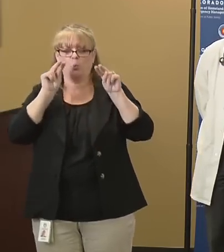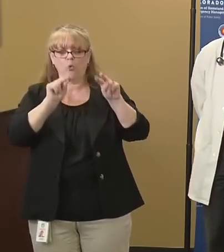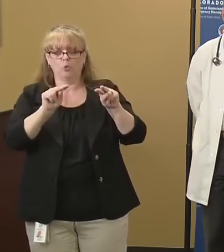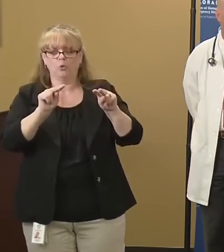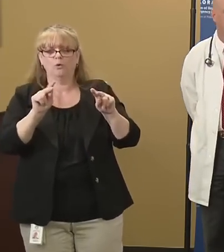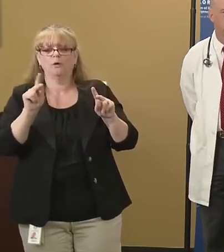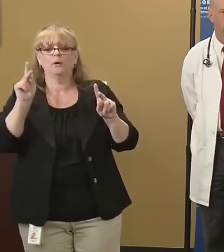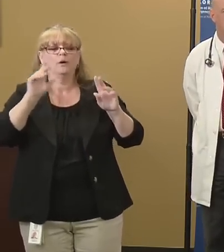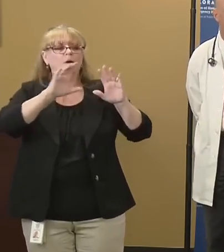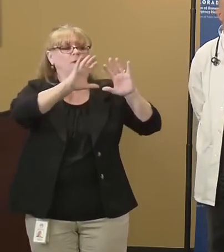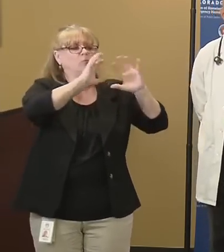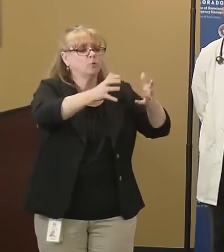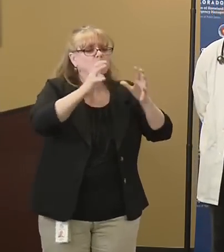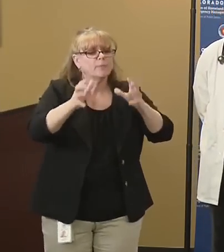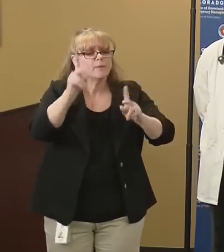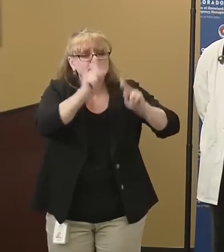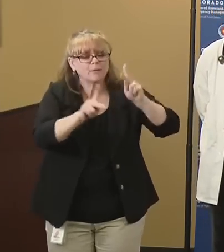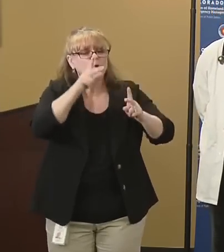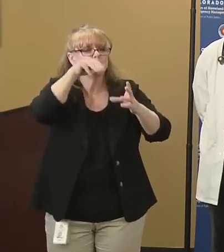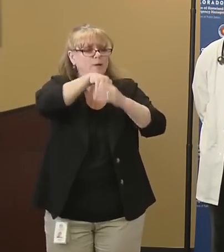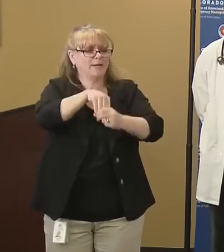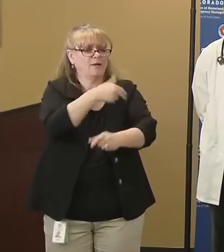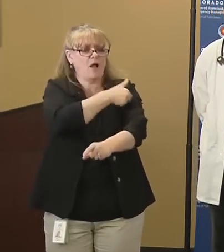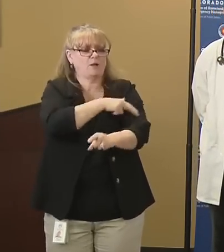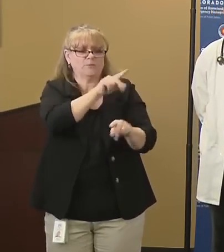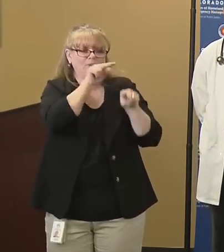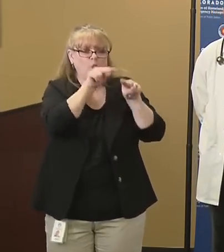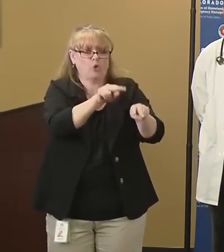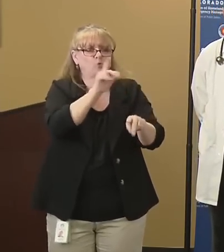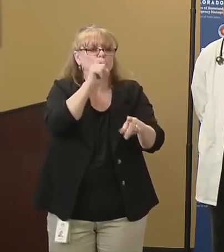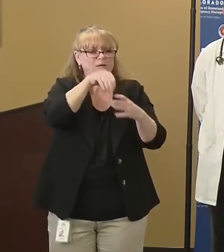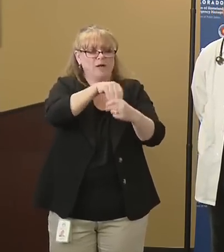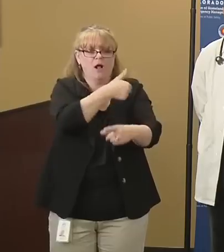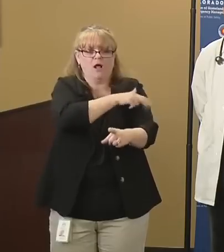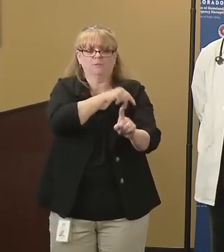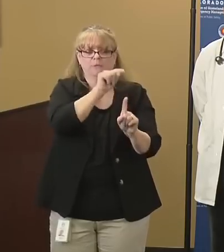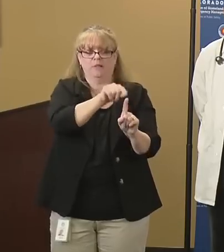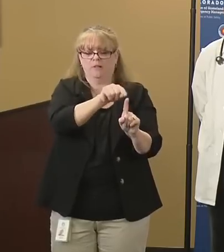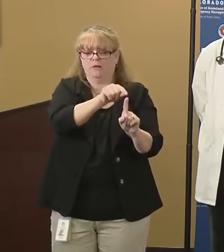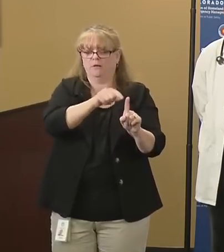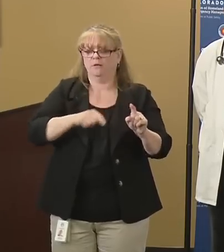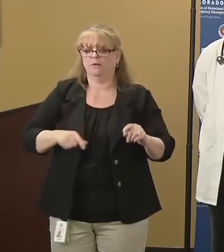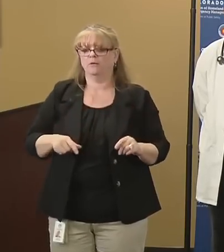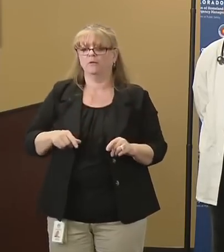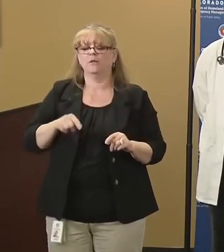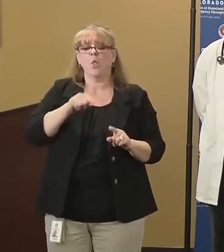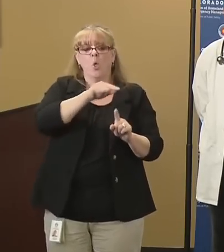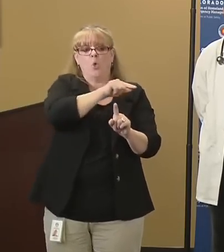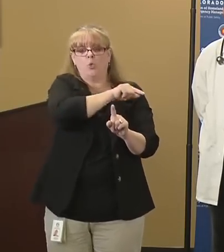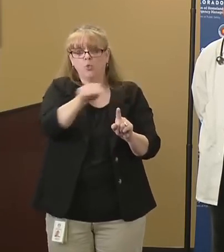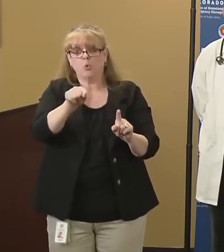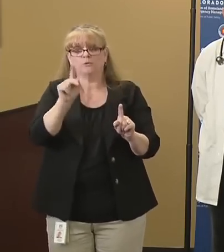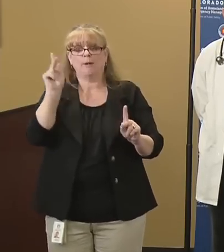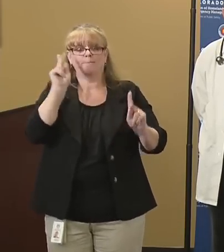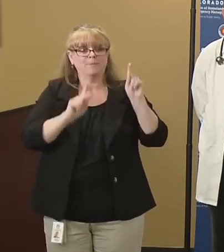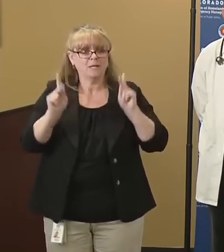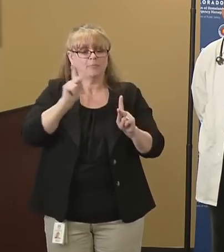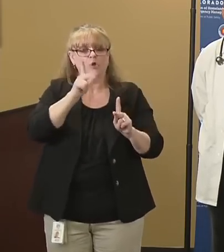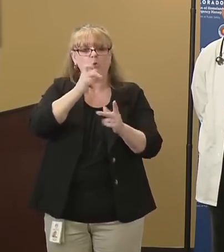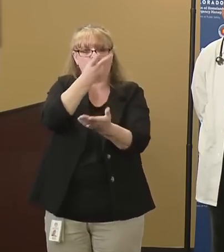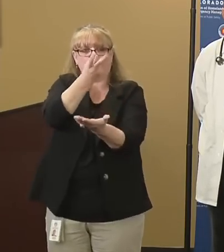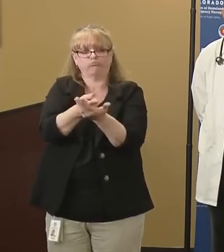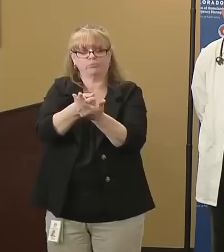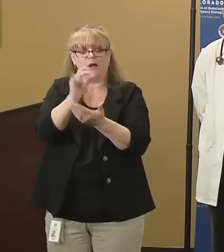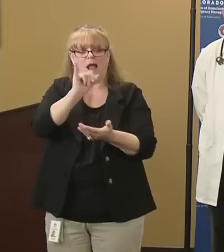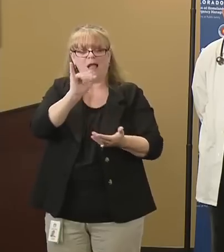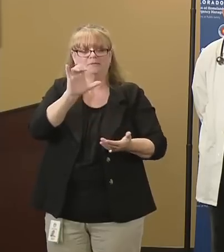those who have it today after the onset to ICU admission 10 to 12 days. So in 10 to 12